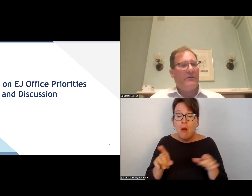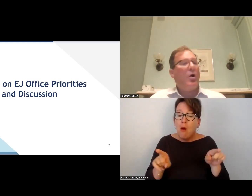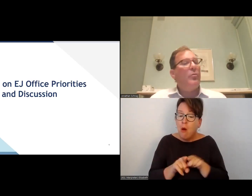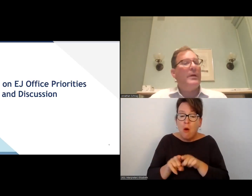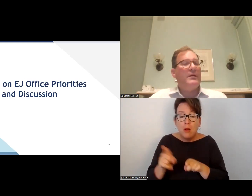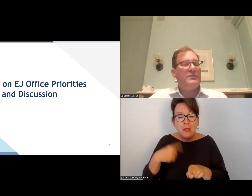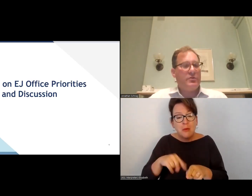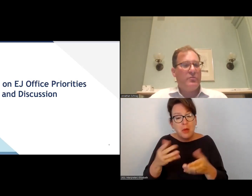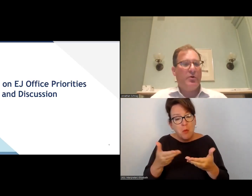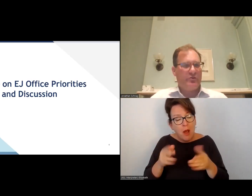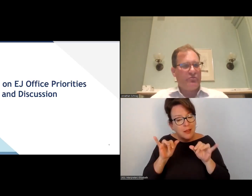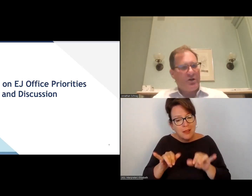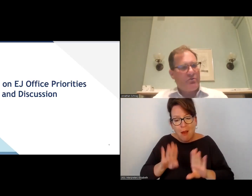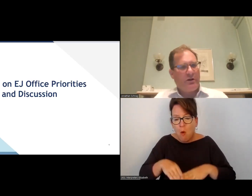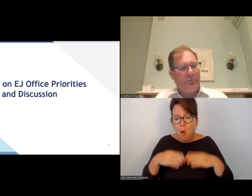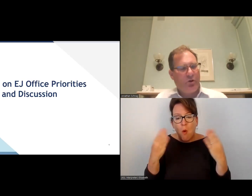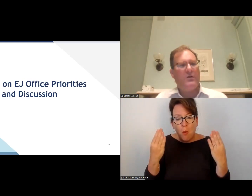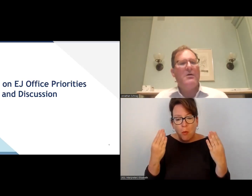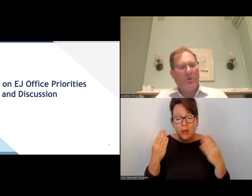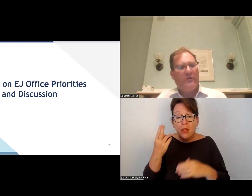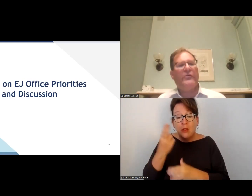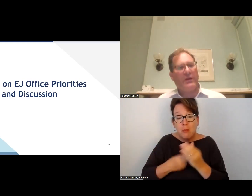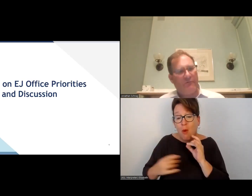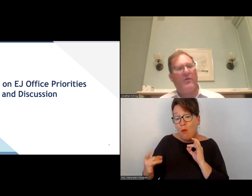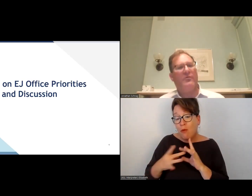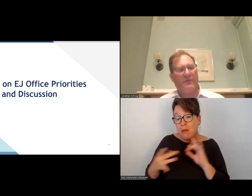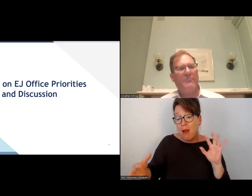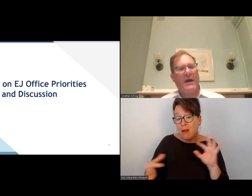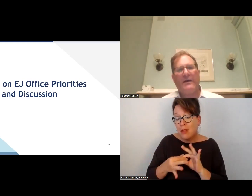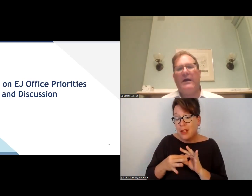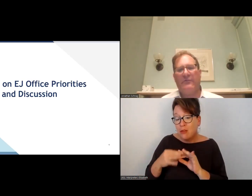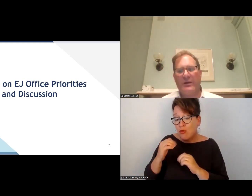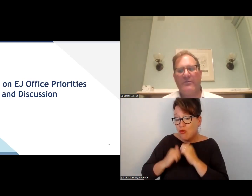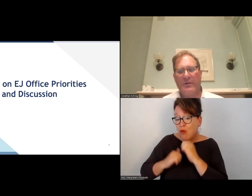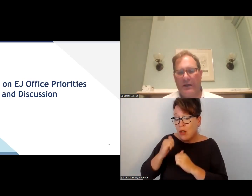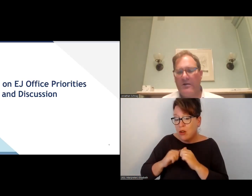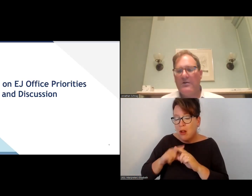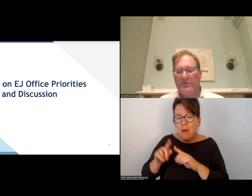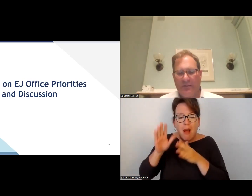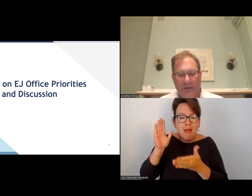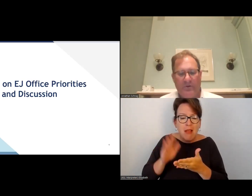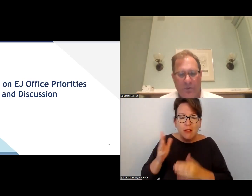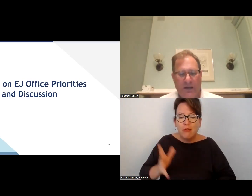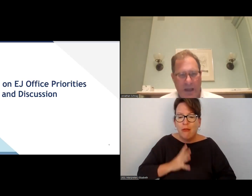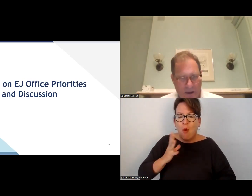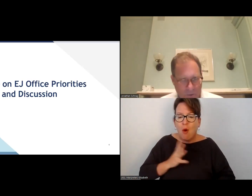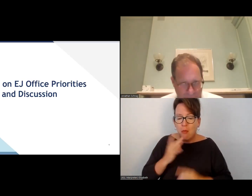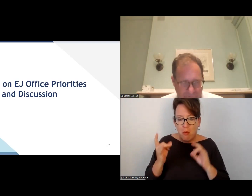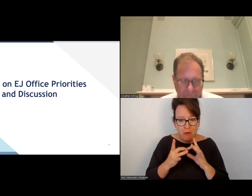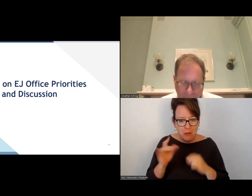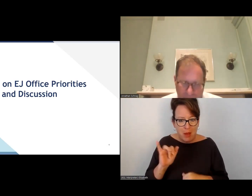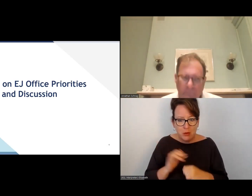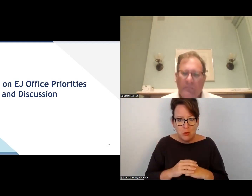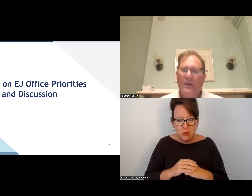to be as open to both structural input, but also informal feedback as we can be. So I think between